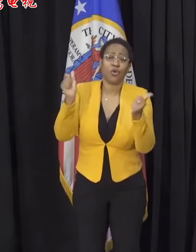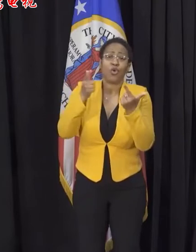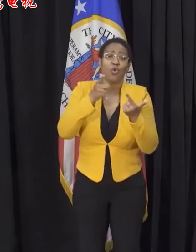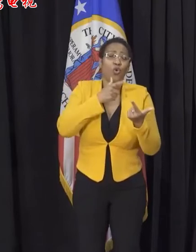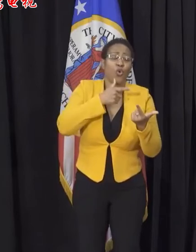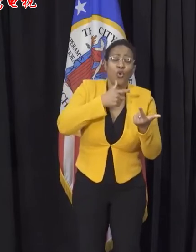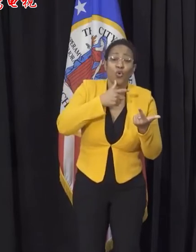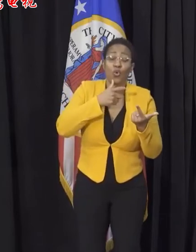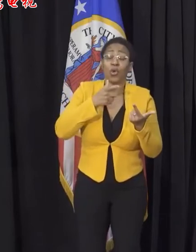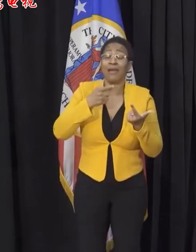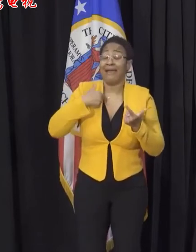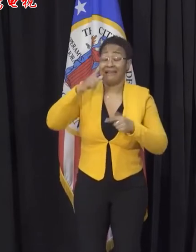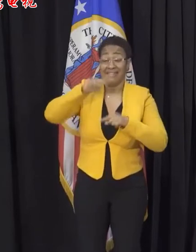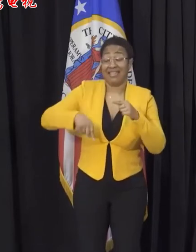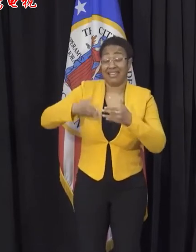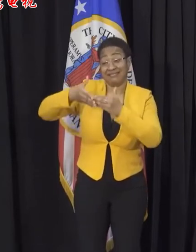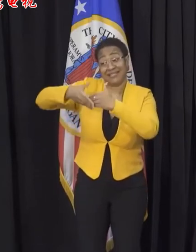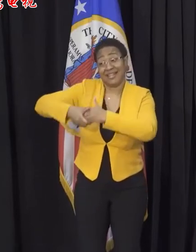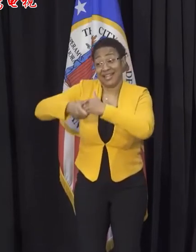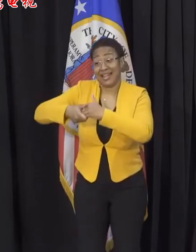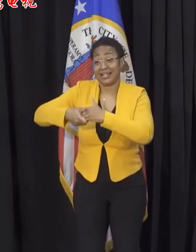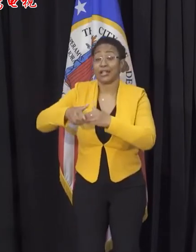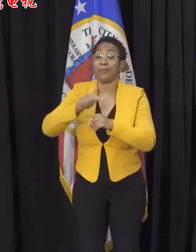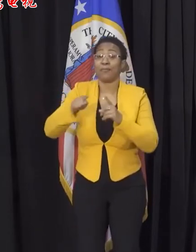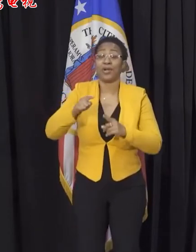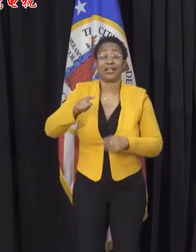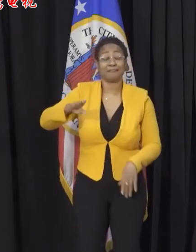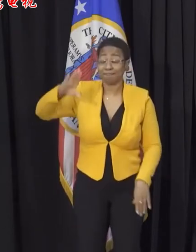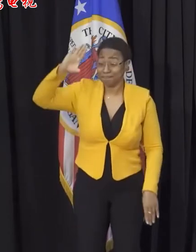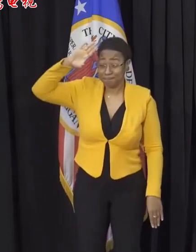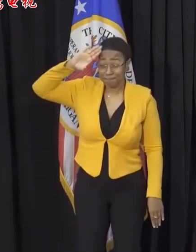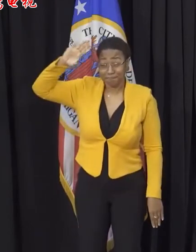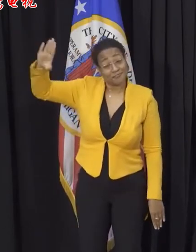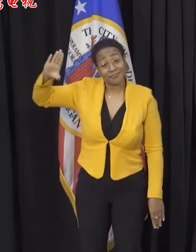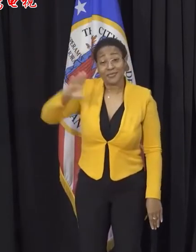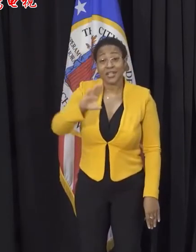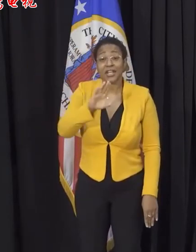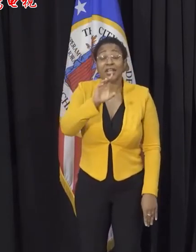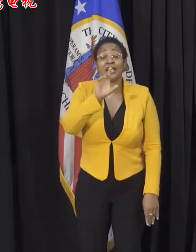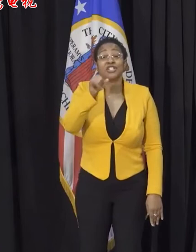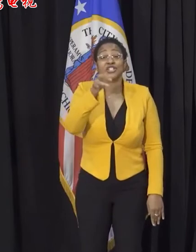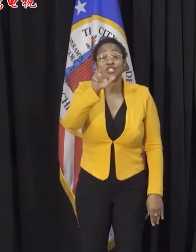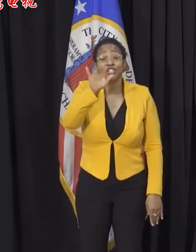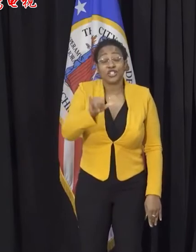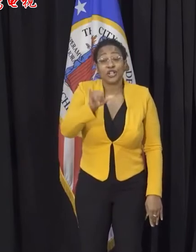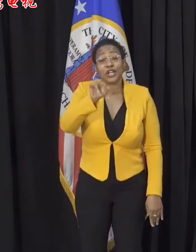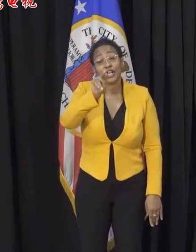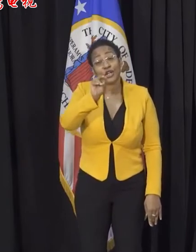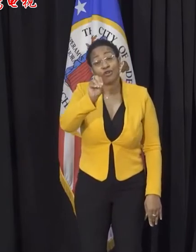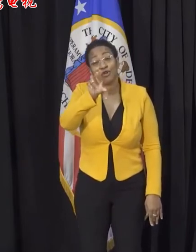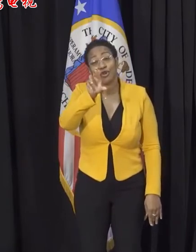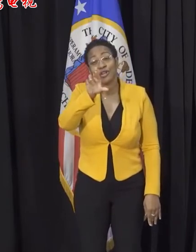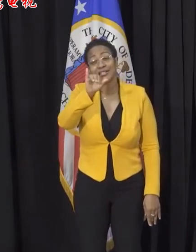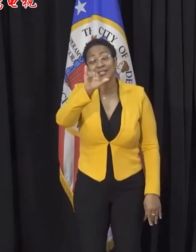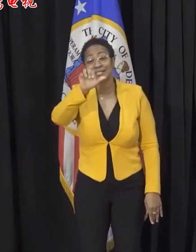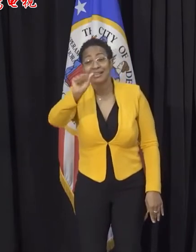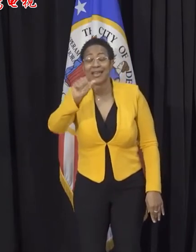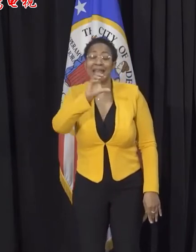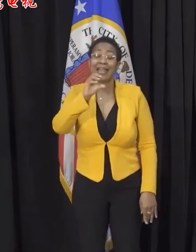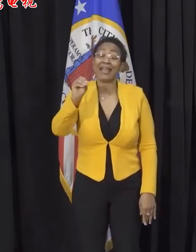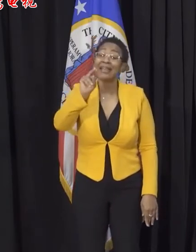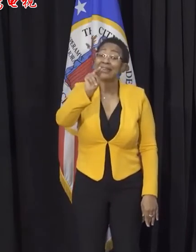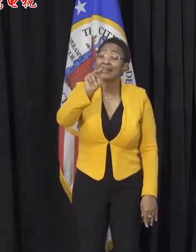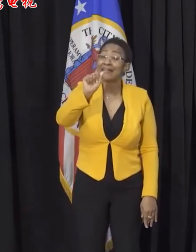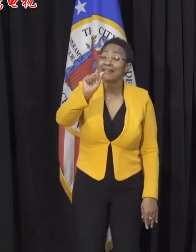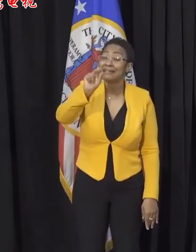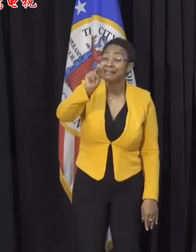I can't shake his hand, but I have to lift up and salute Jerry Norcia and DTE and Nancy Moody for the leadership that they